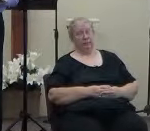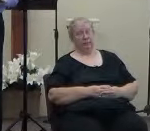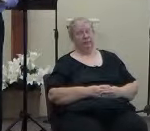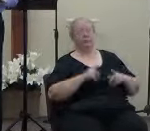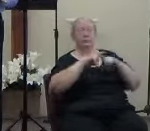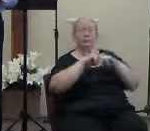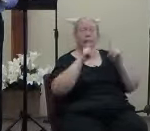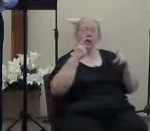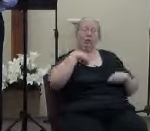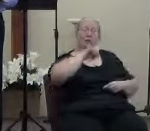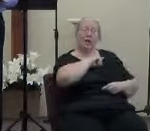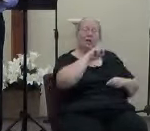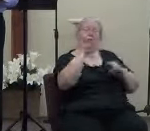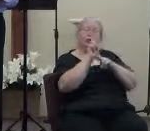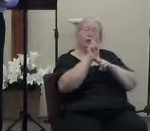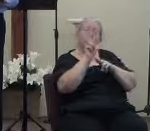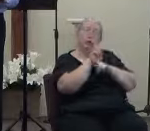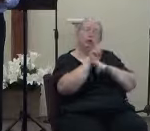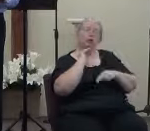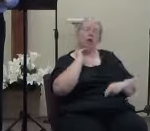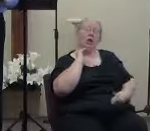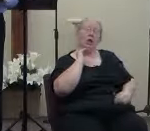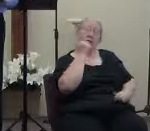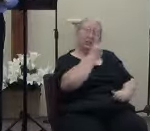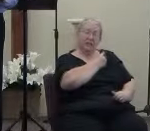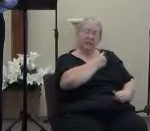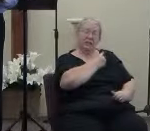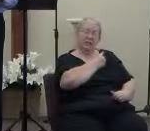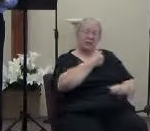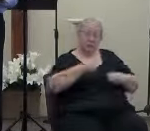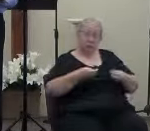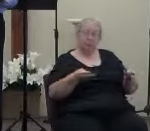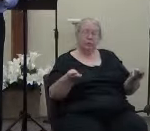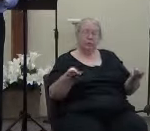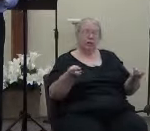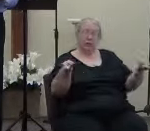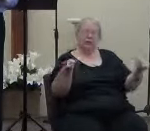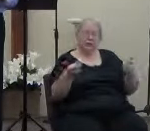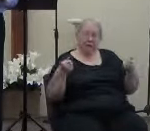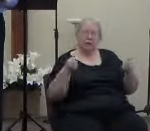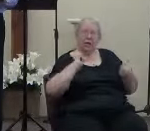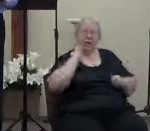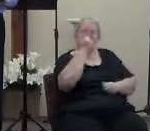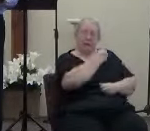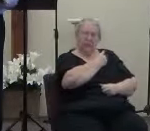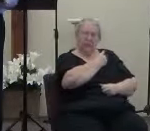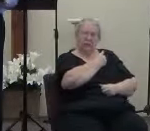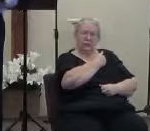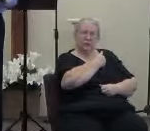But we got to spend ourselves first, it says. We have to be faithful. We have to be obedient. The Lord